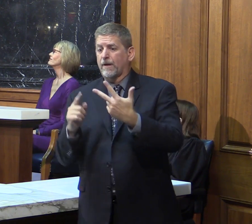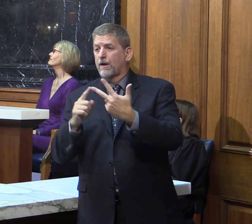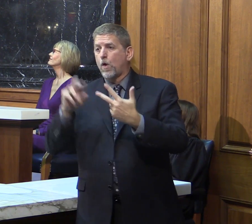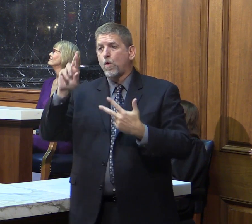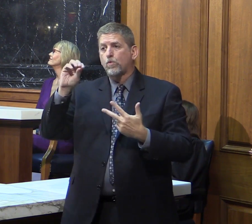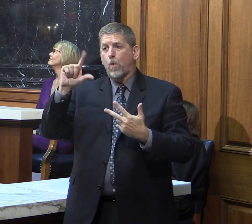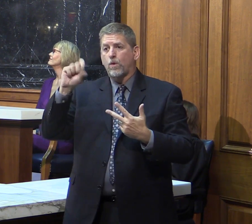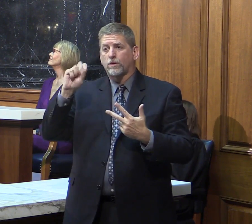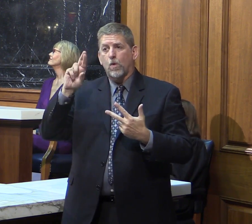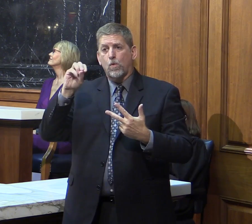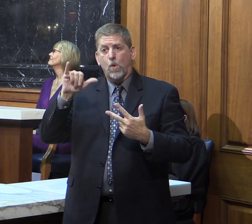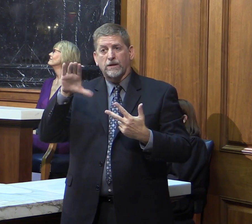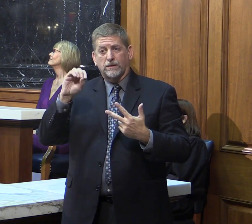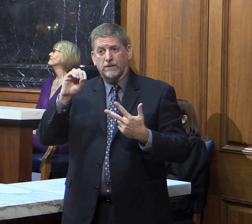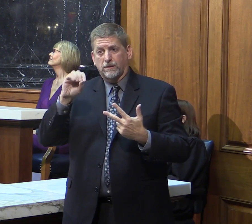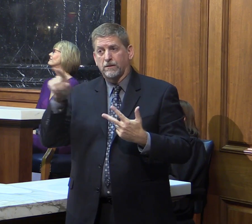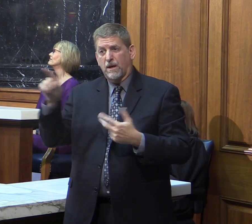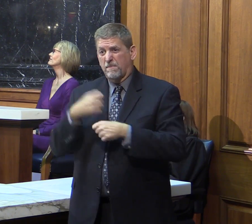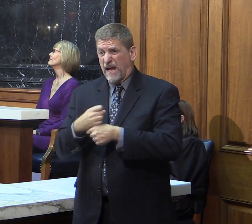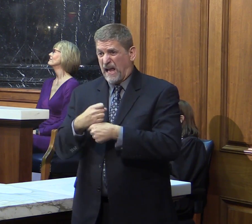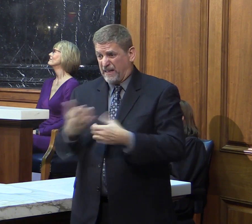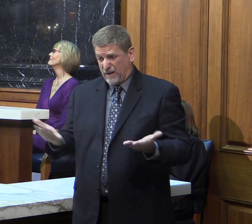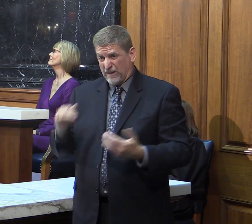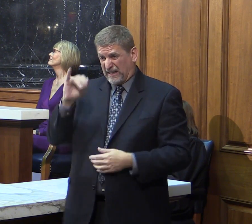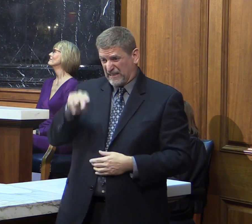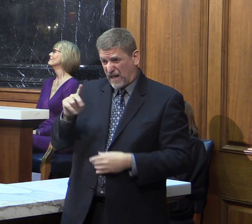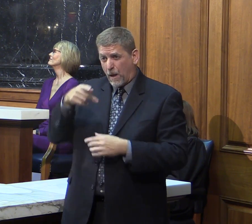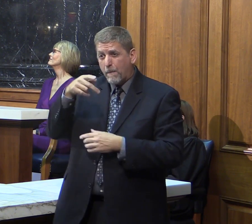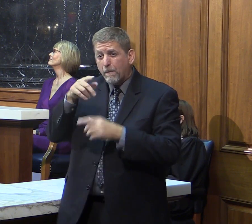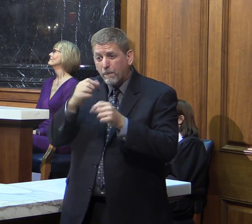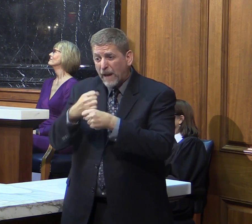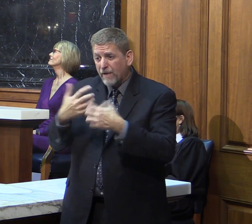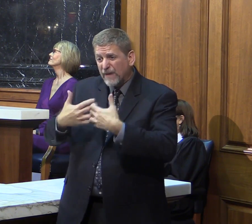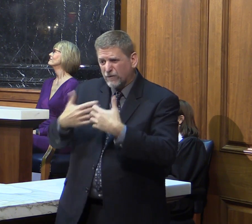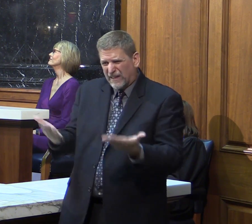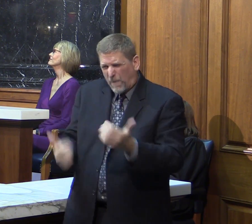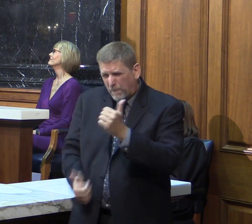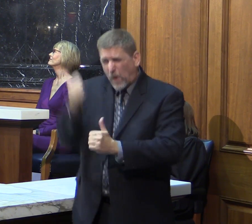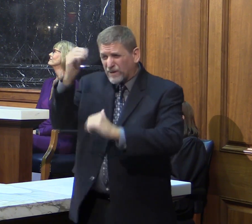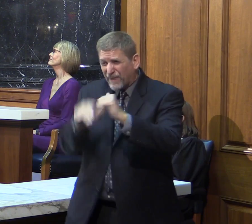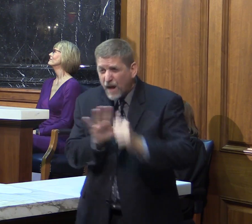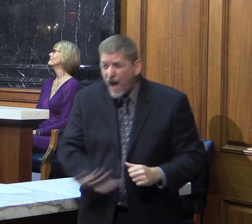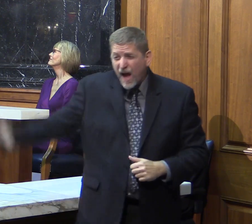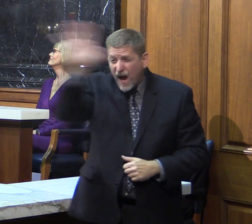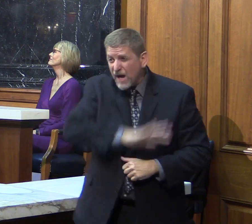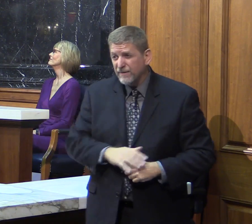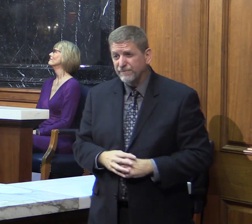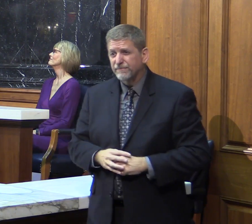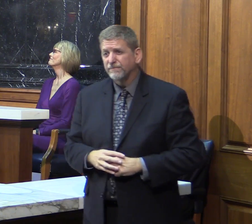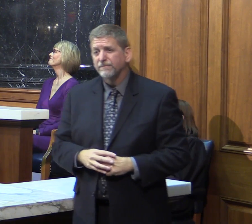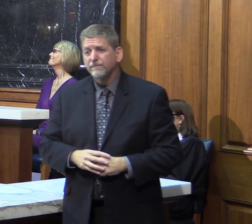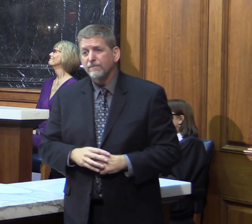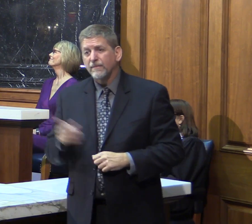makes more of its products here in Indianapolis than anywhere else in the world. And by the way, just invested another $600